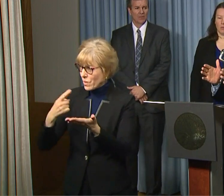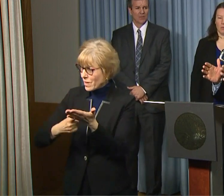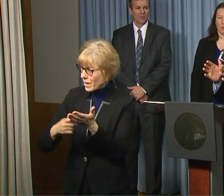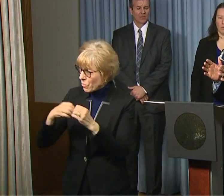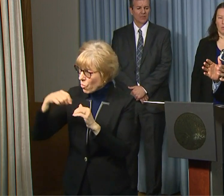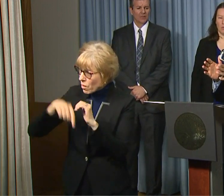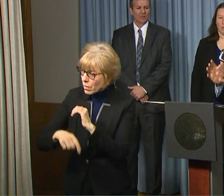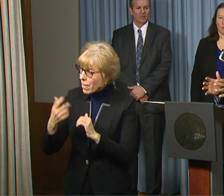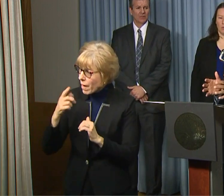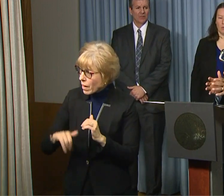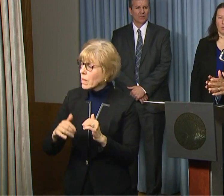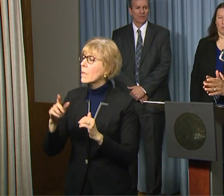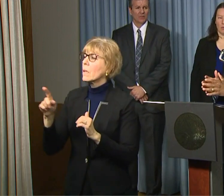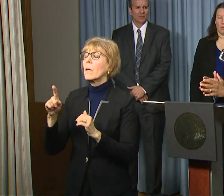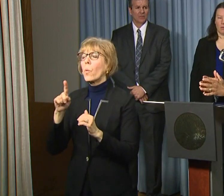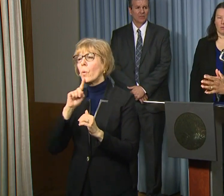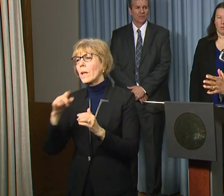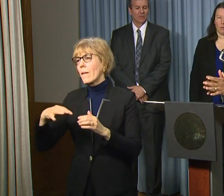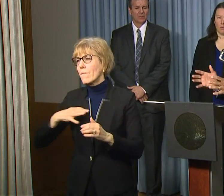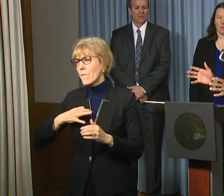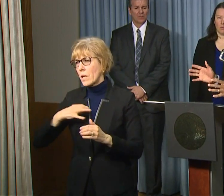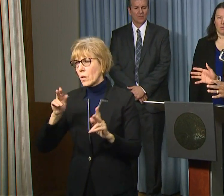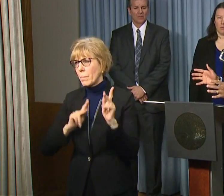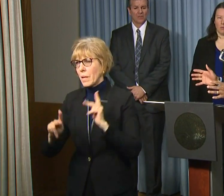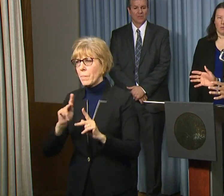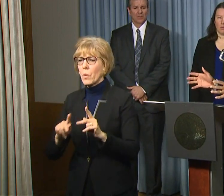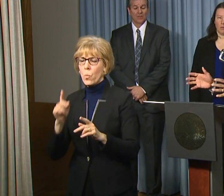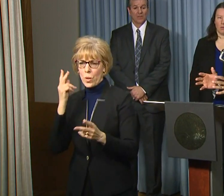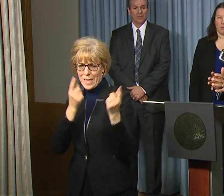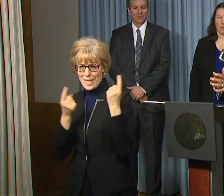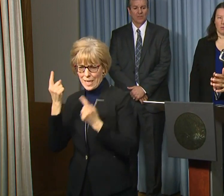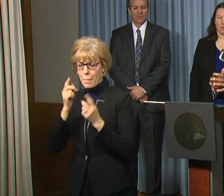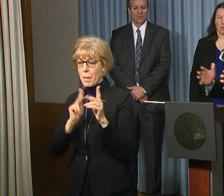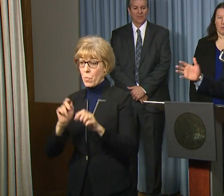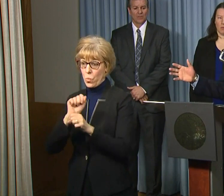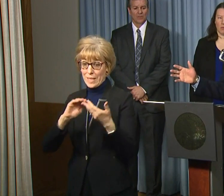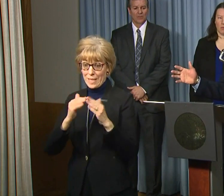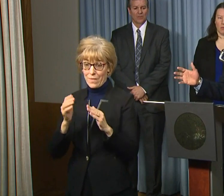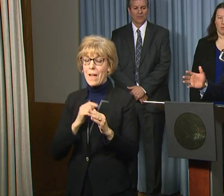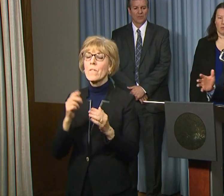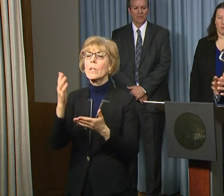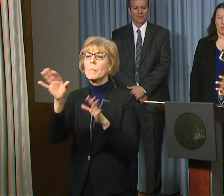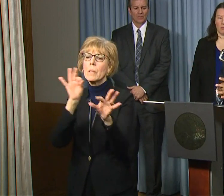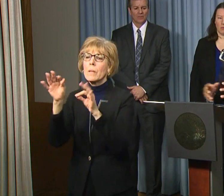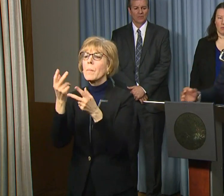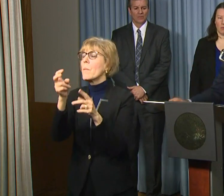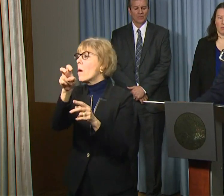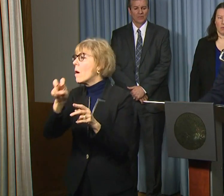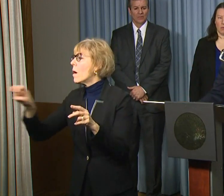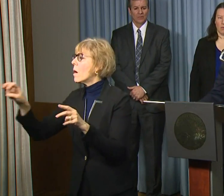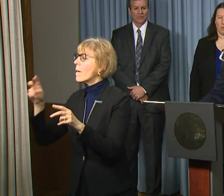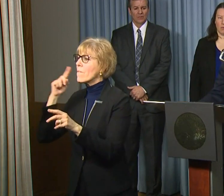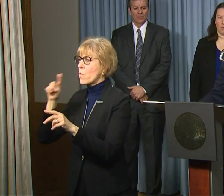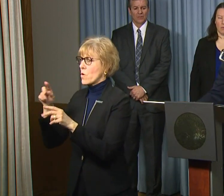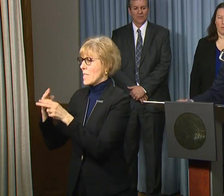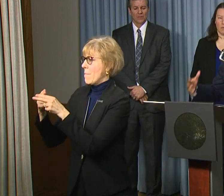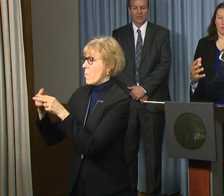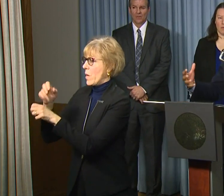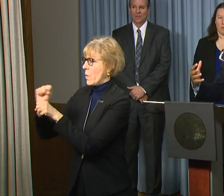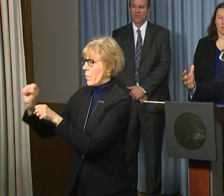First of all, volunteers. We're going to work to redeploy city employees as we are modifying our work situation in the city of Denver.